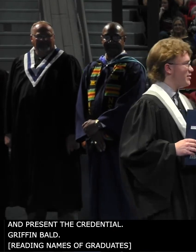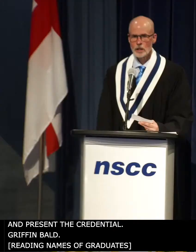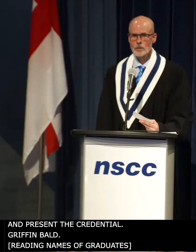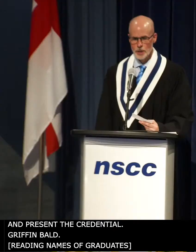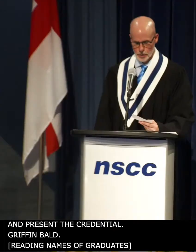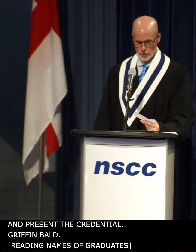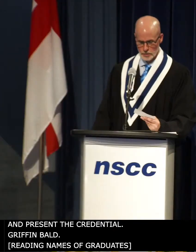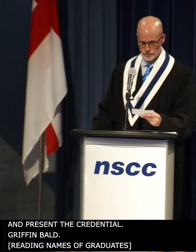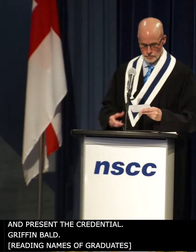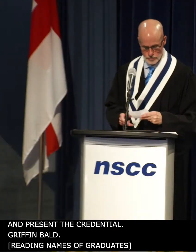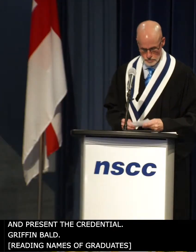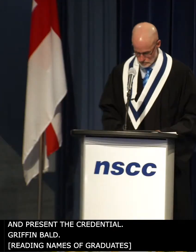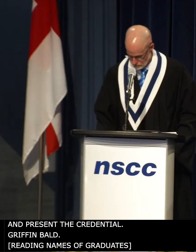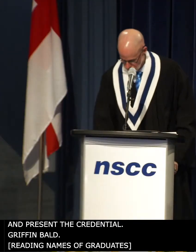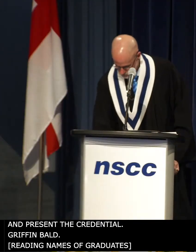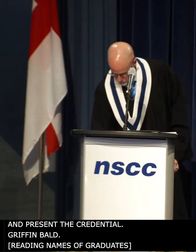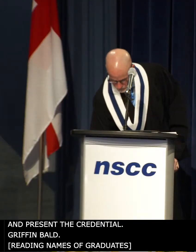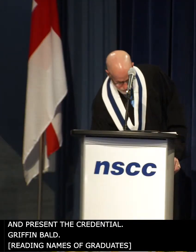Tyler Lemire.